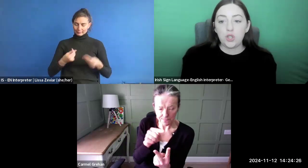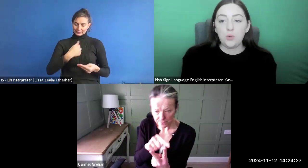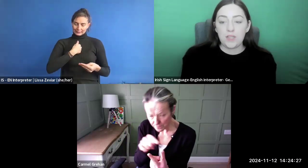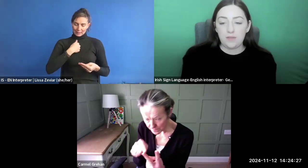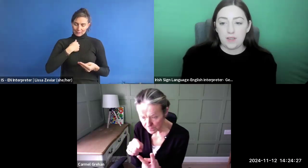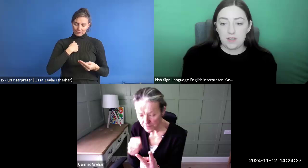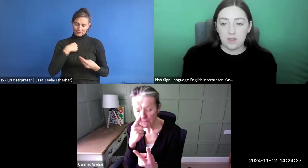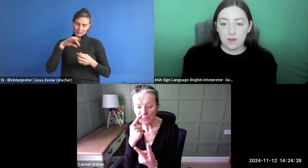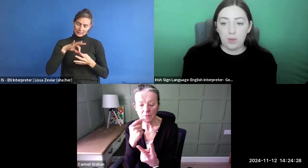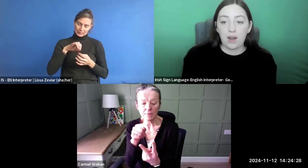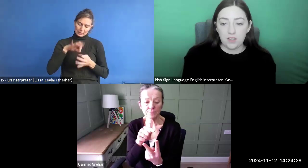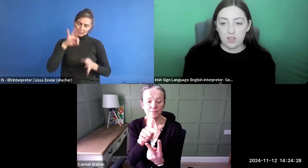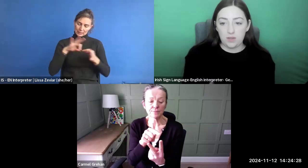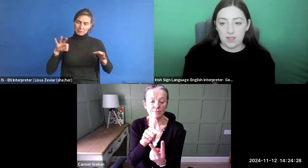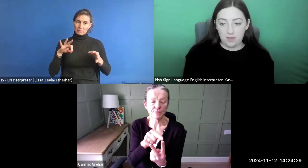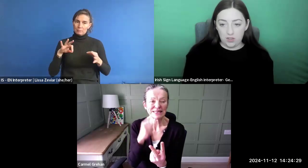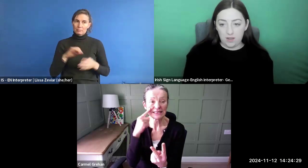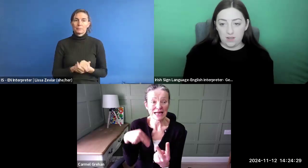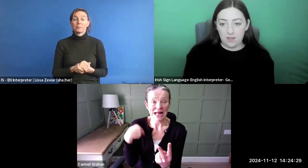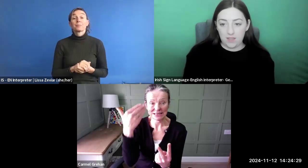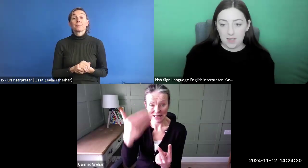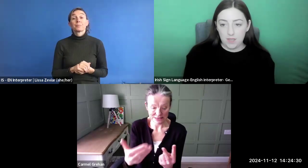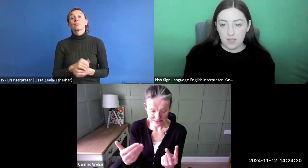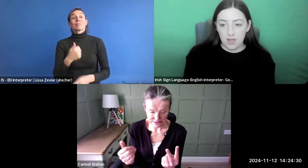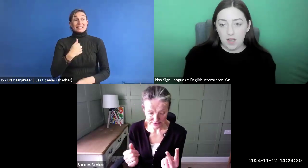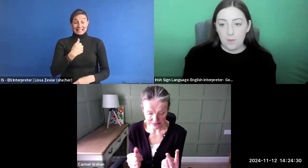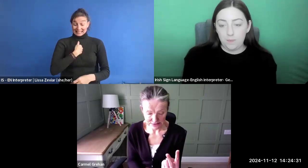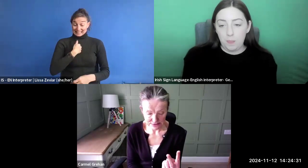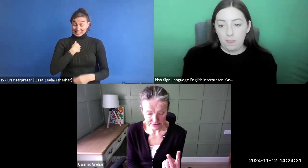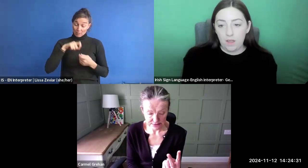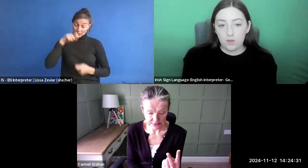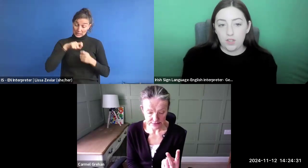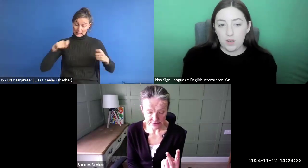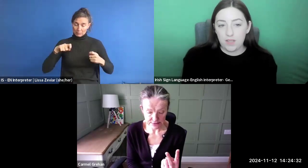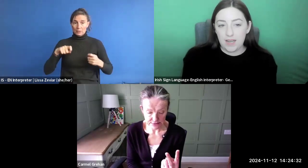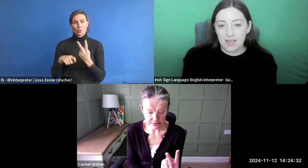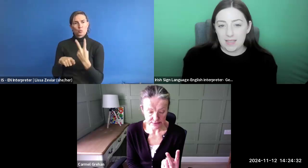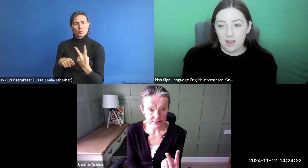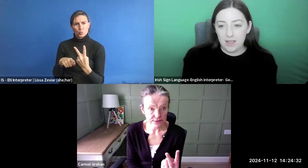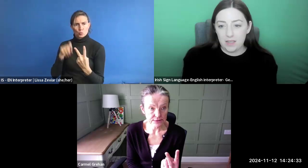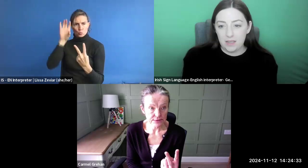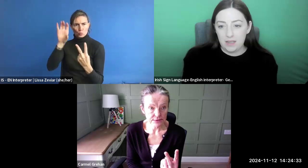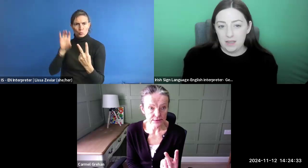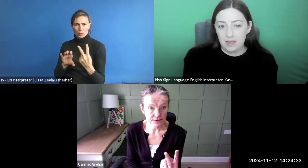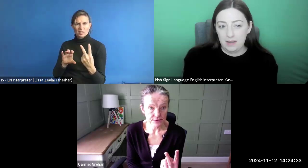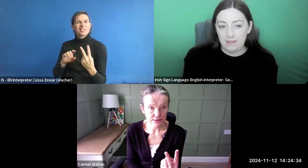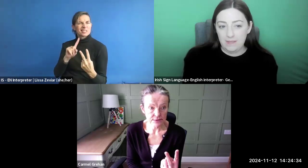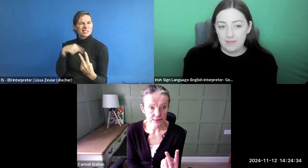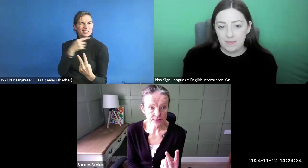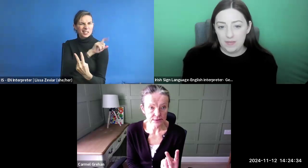was 2 different parts to the self-assessment. So if you can just go to the next slide,